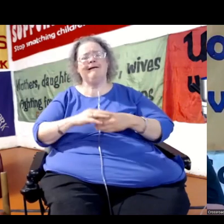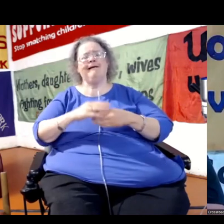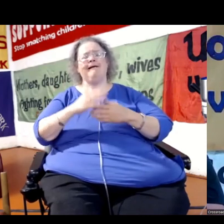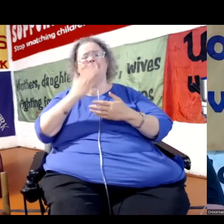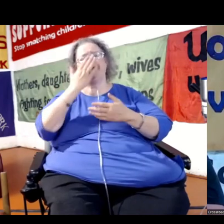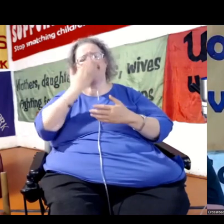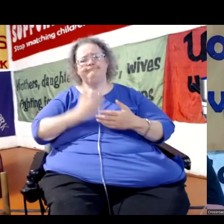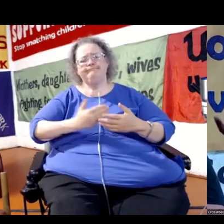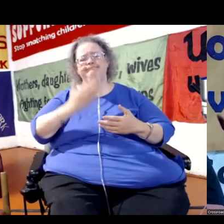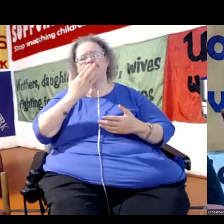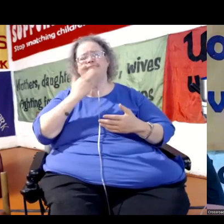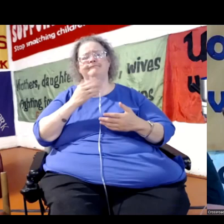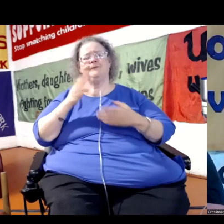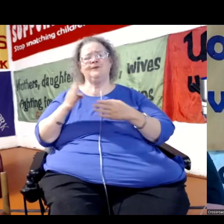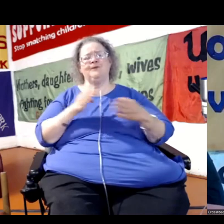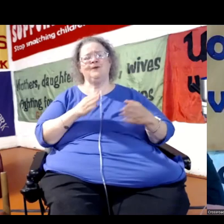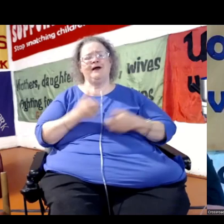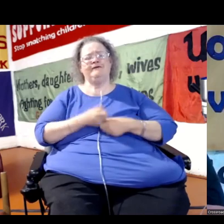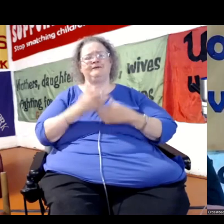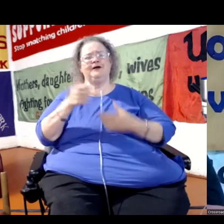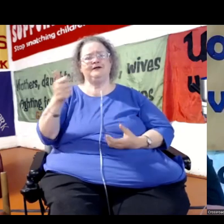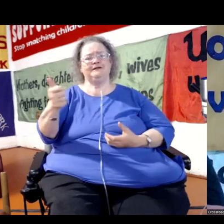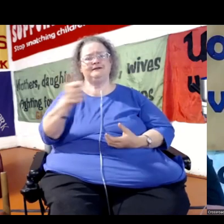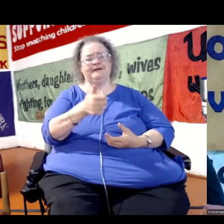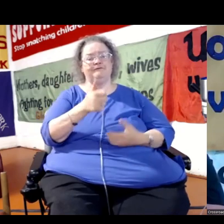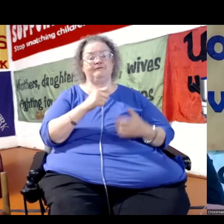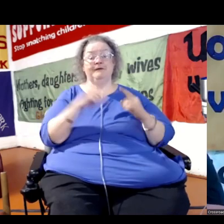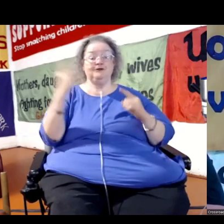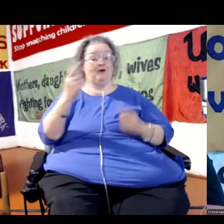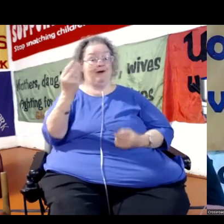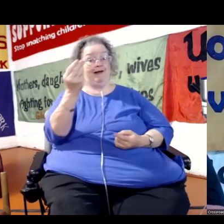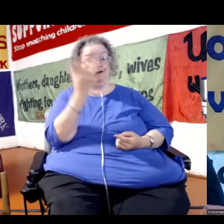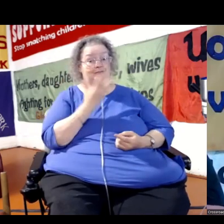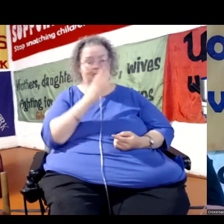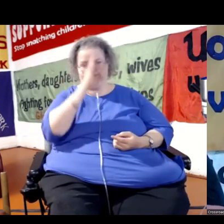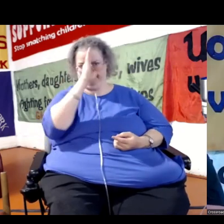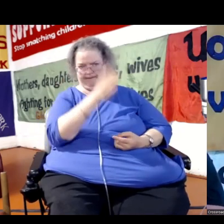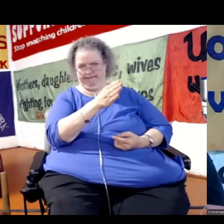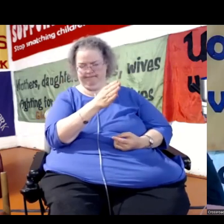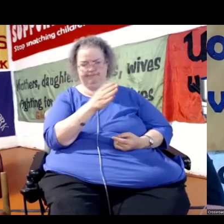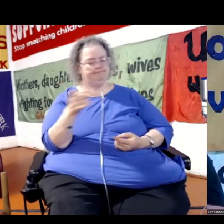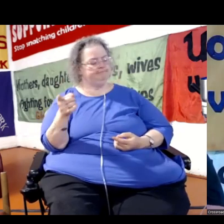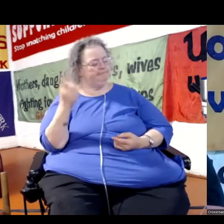of expressing herself, but she always let you know she meant what she said.